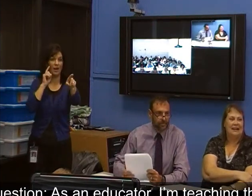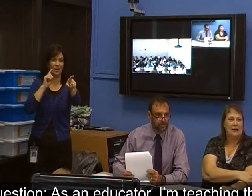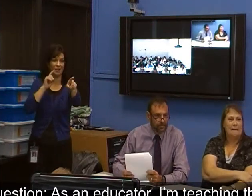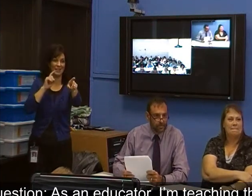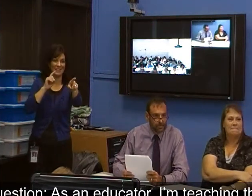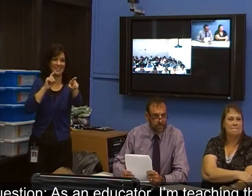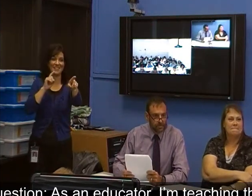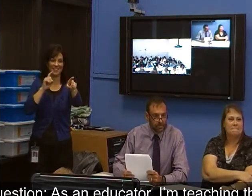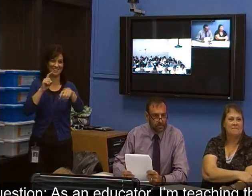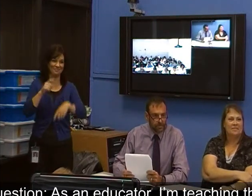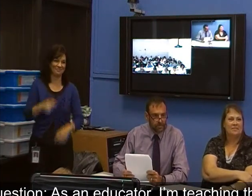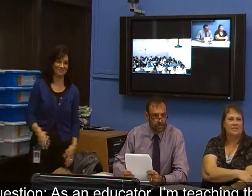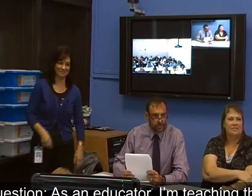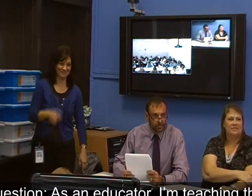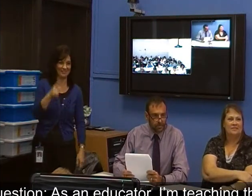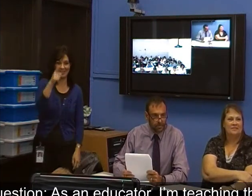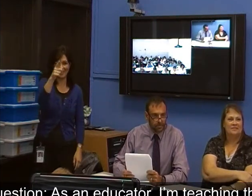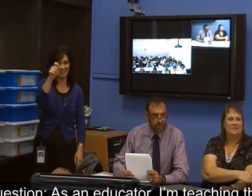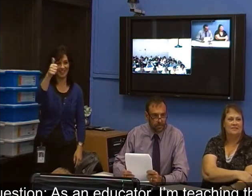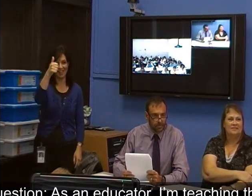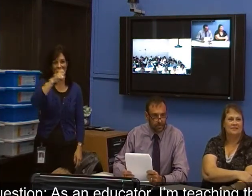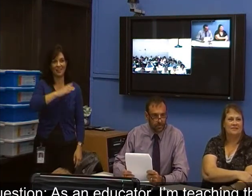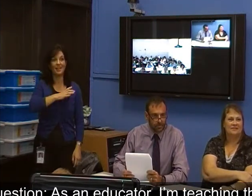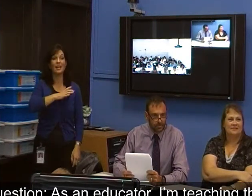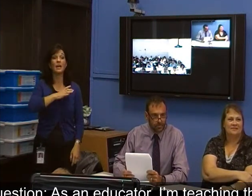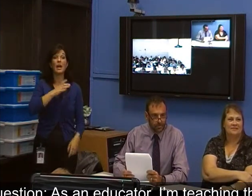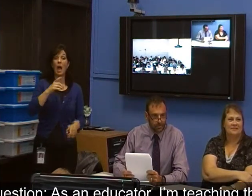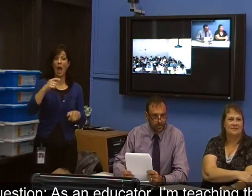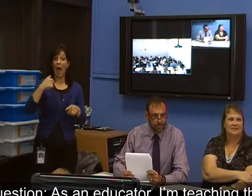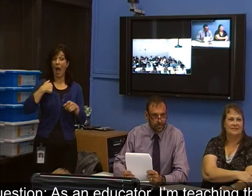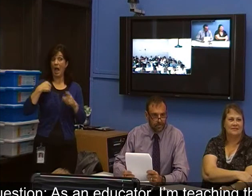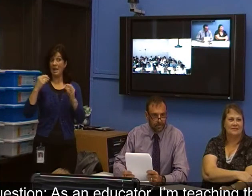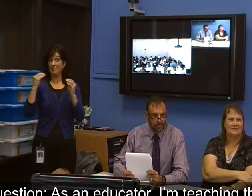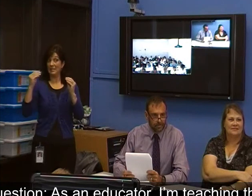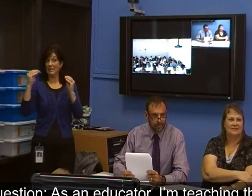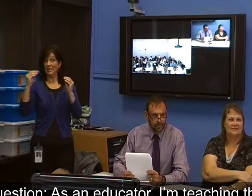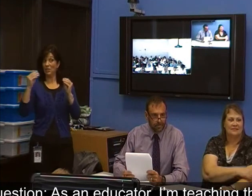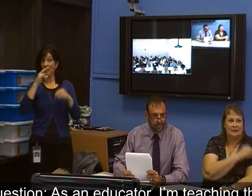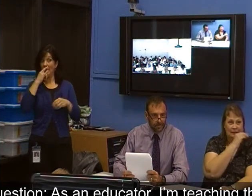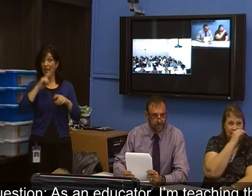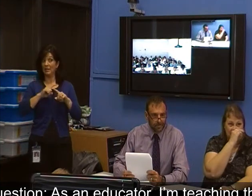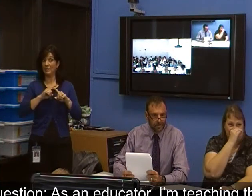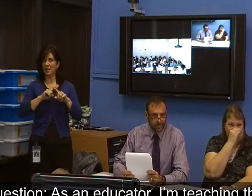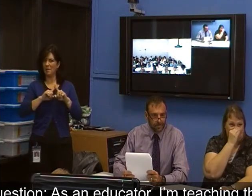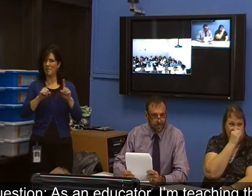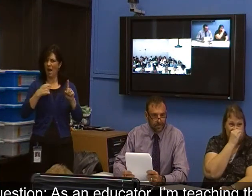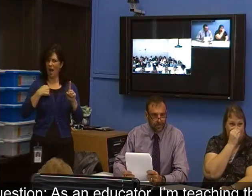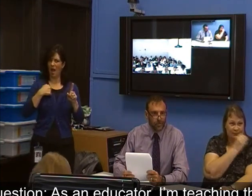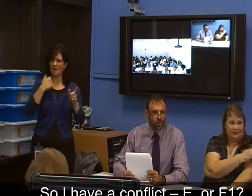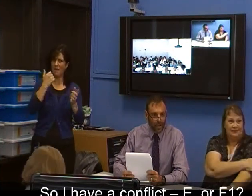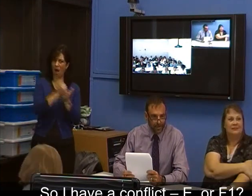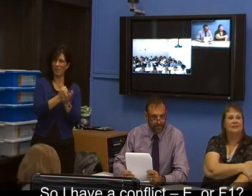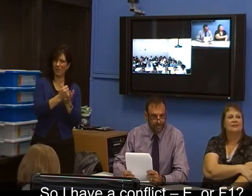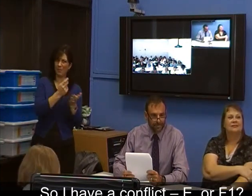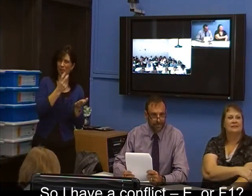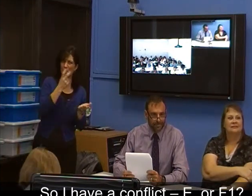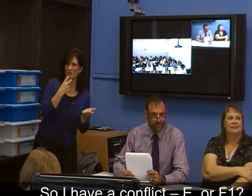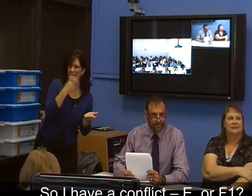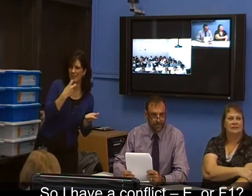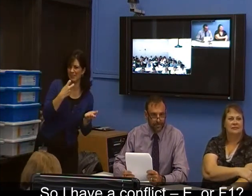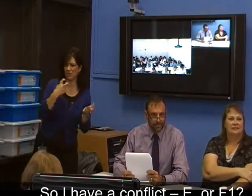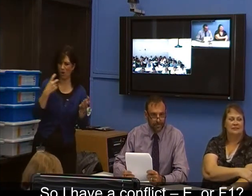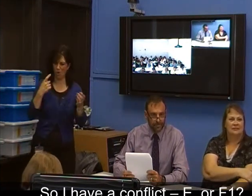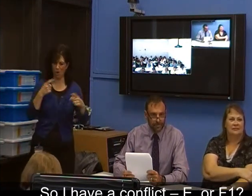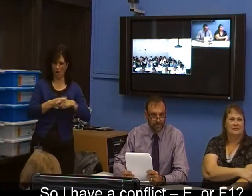Yes. As an educator, I'm teaching the kids, but I'm teaching them working on their speech. Right. So I